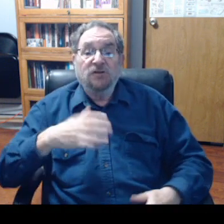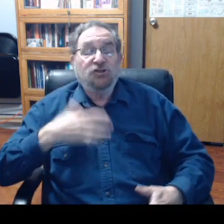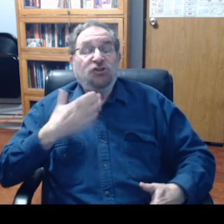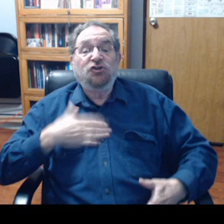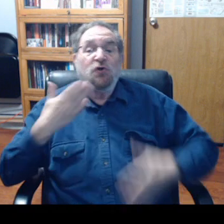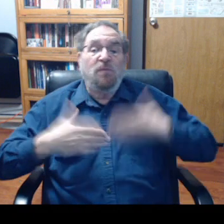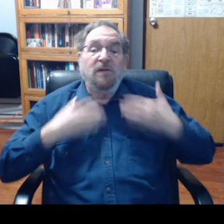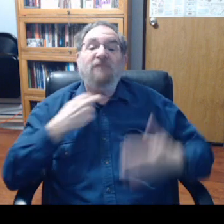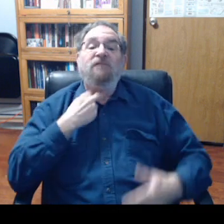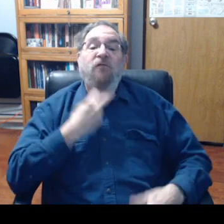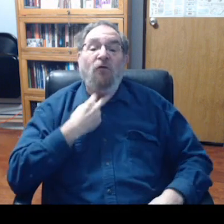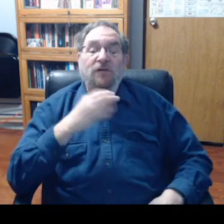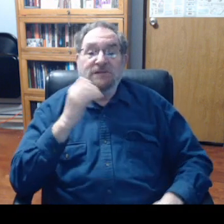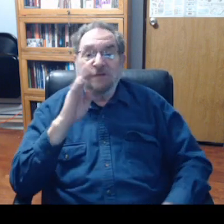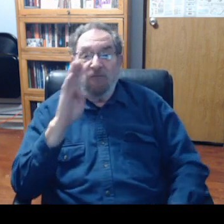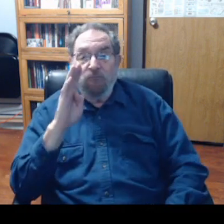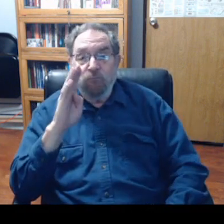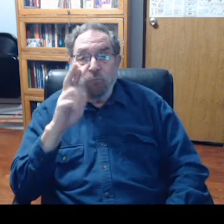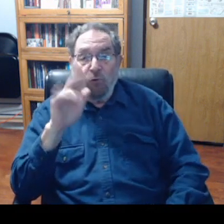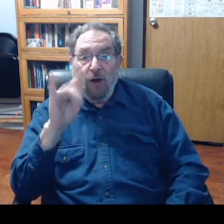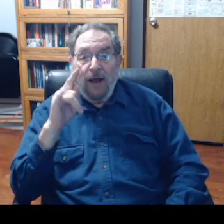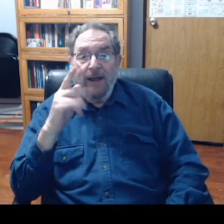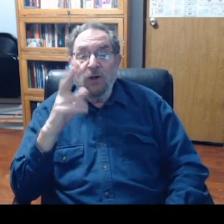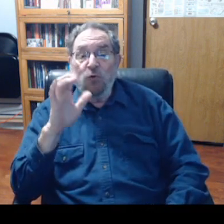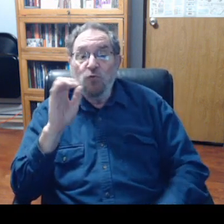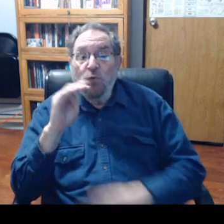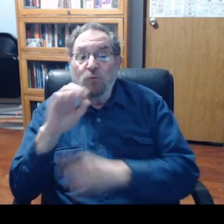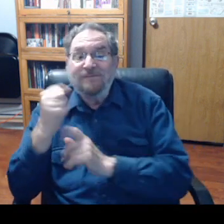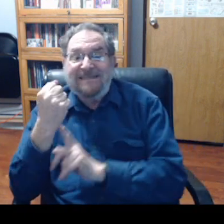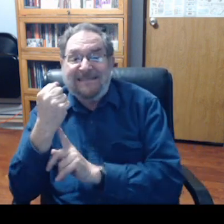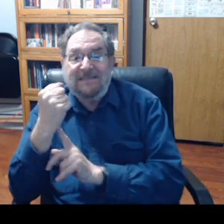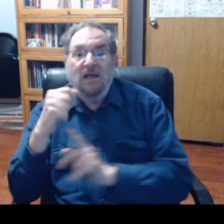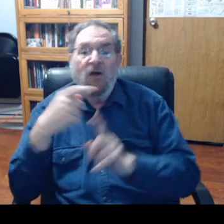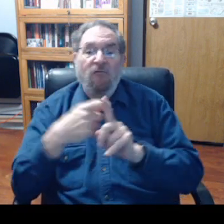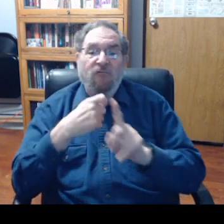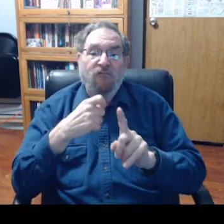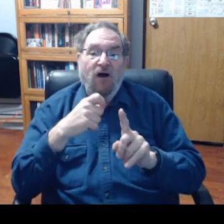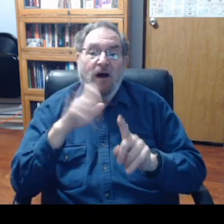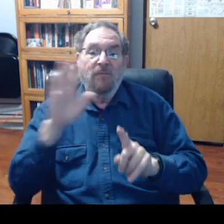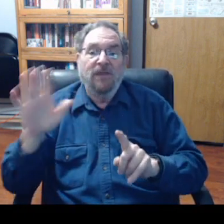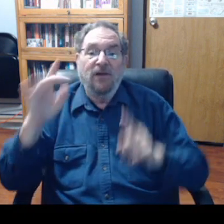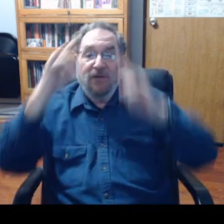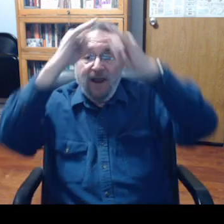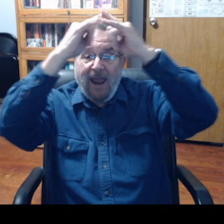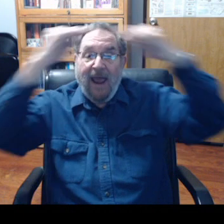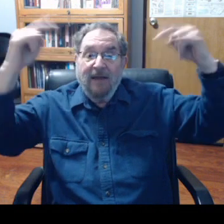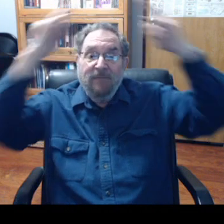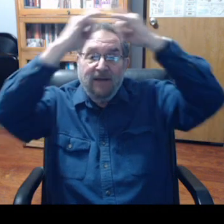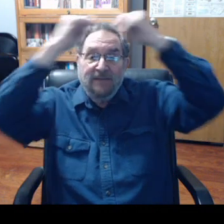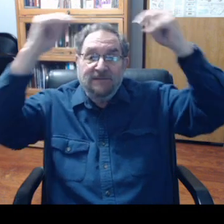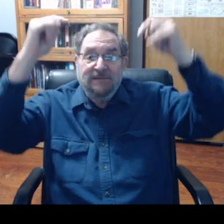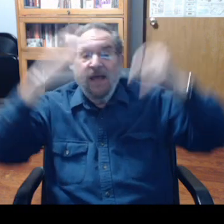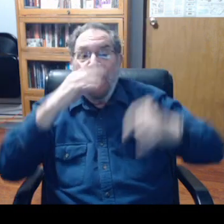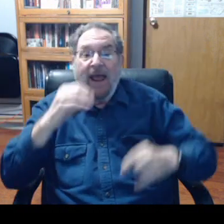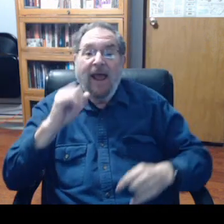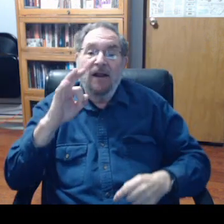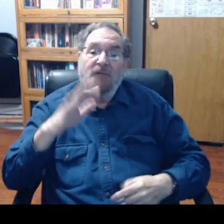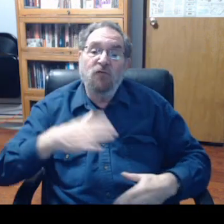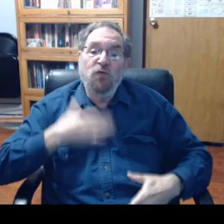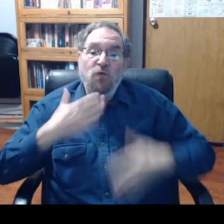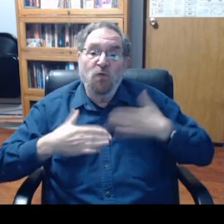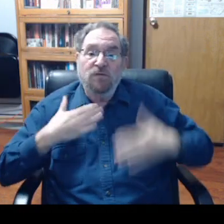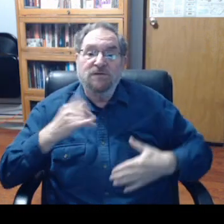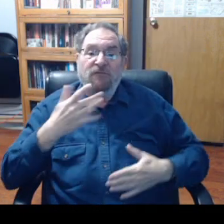The jubilant voices of bridegrooms from their canopy and